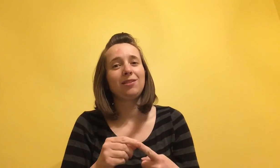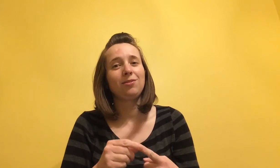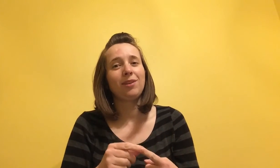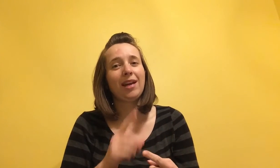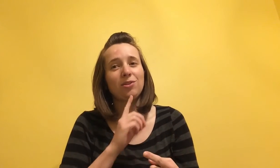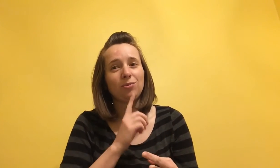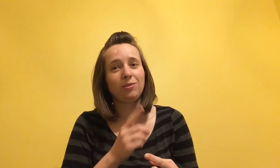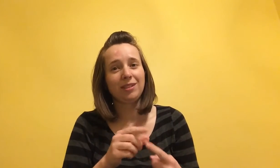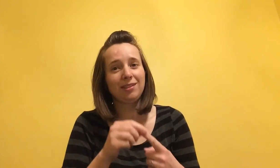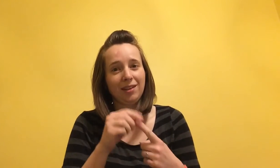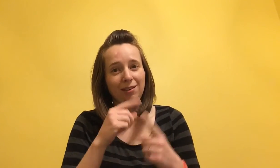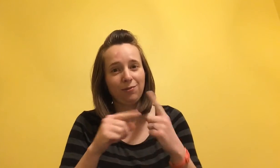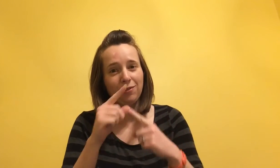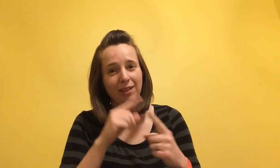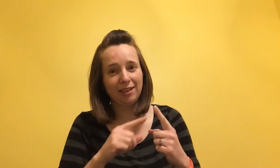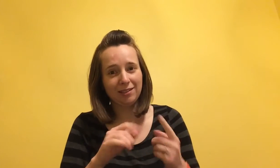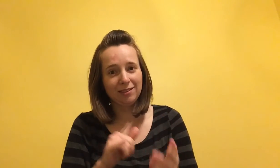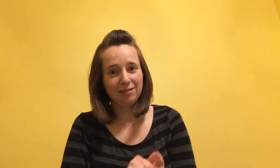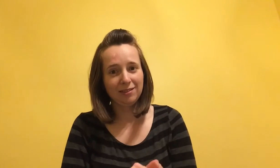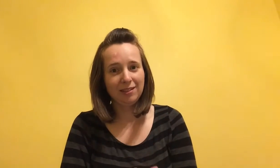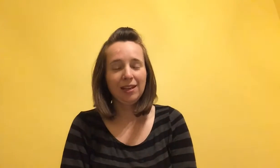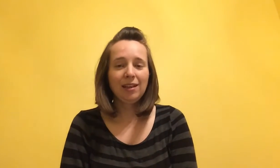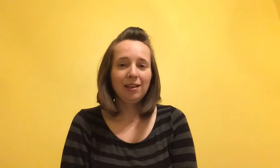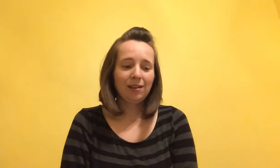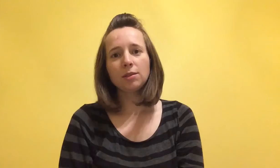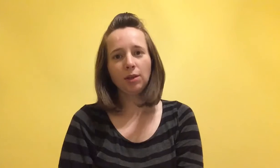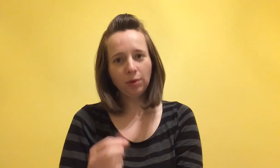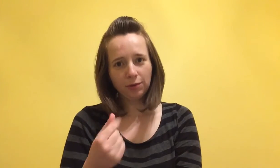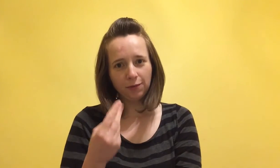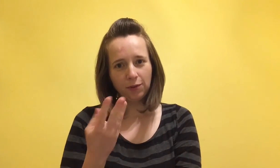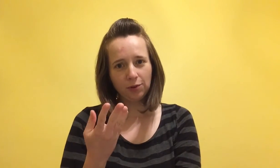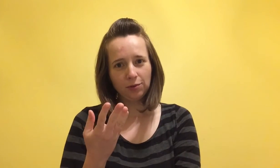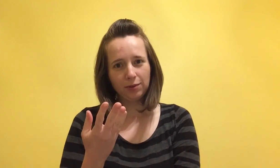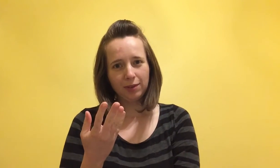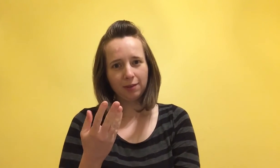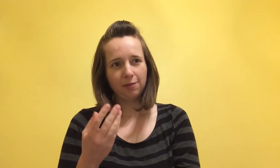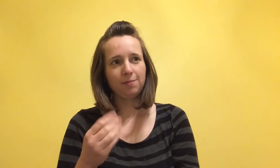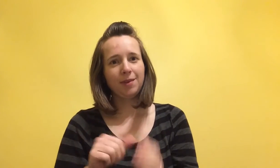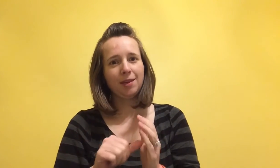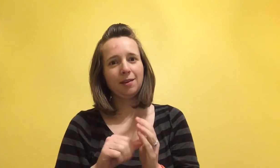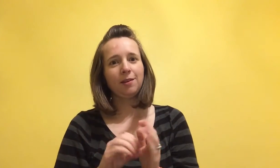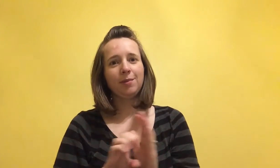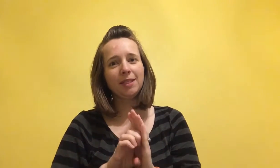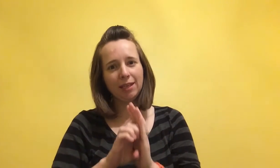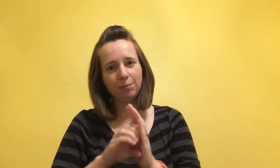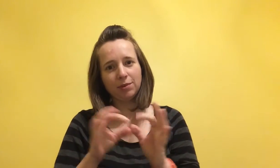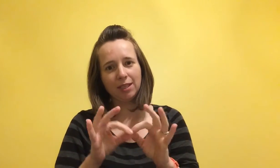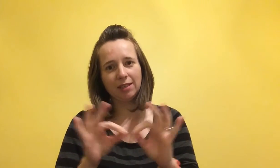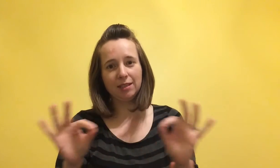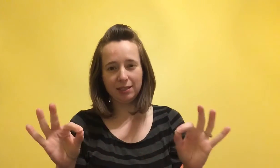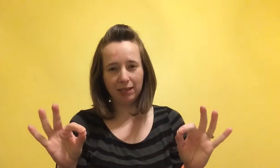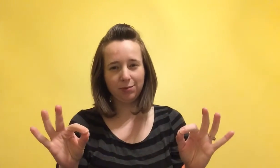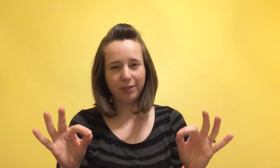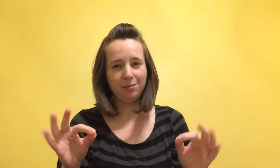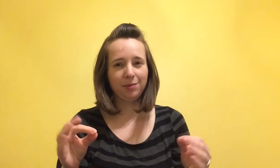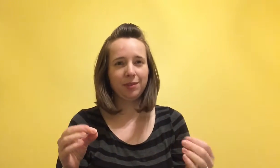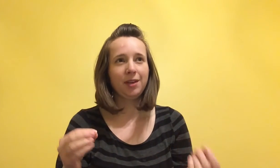their actual sign for that. So here are a few example sentences that I was able to kind